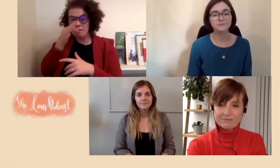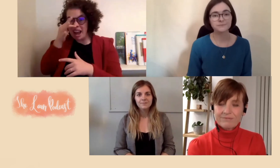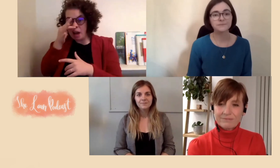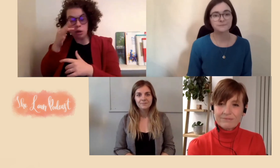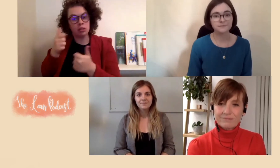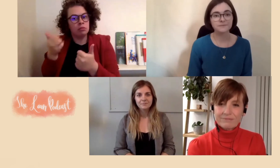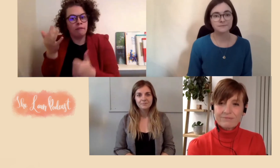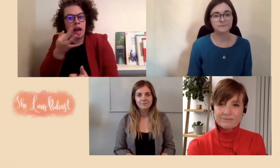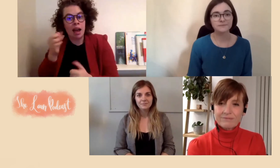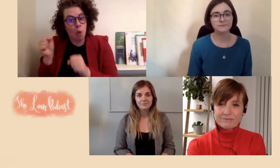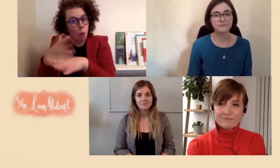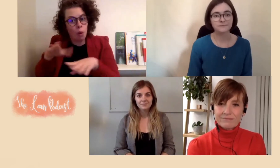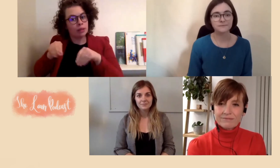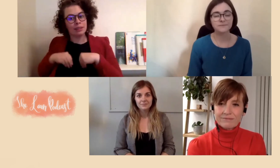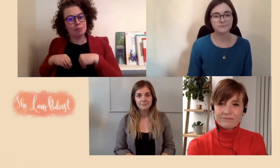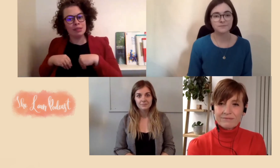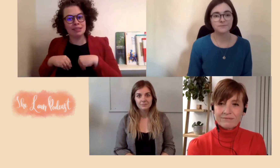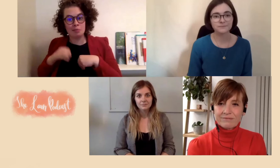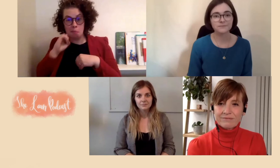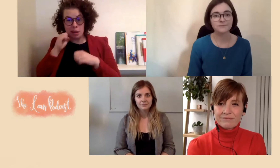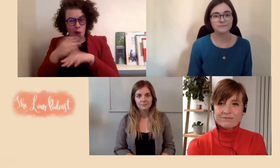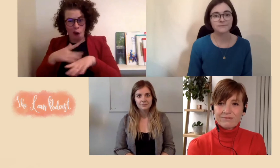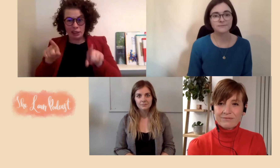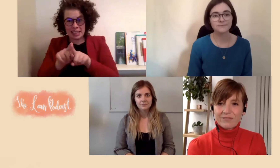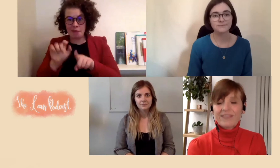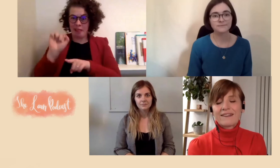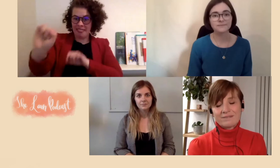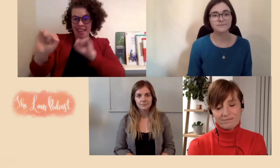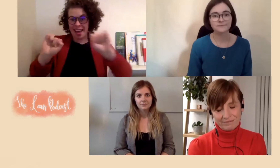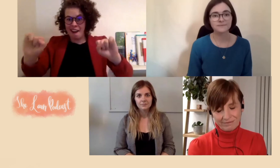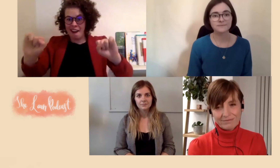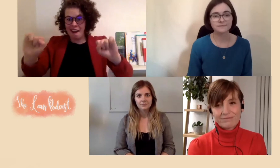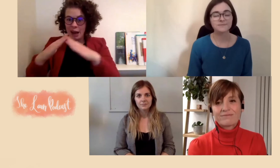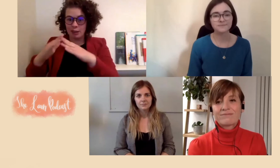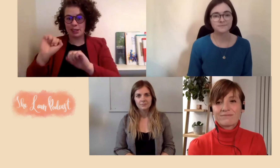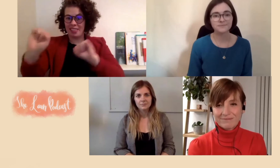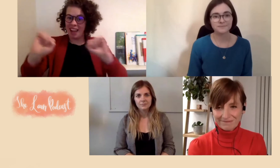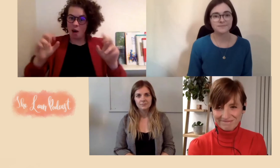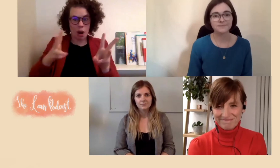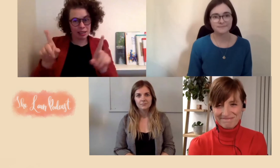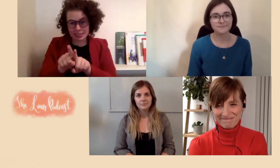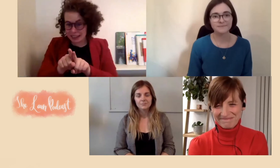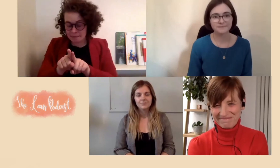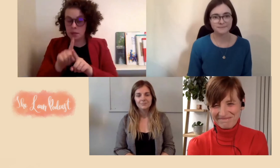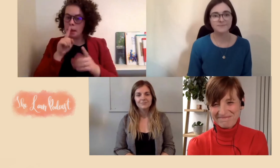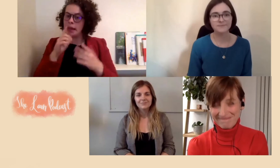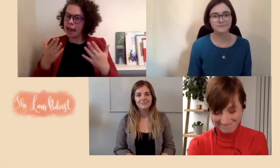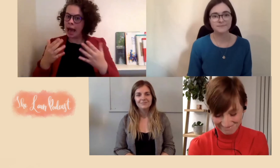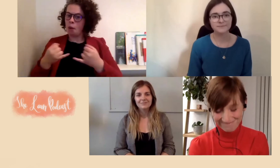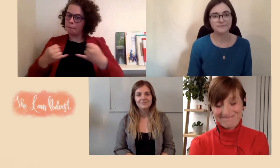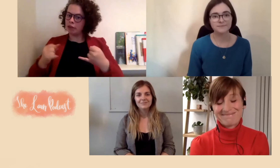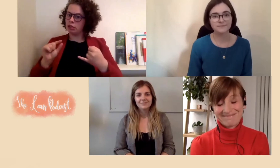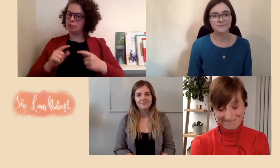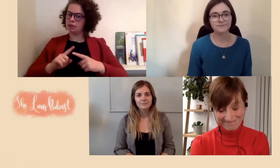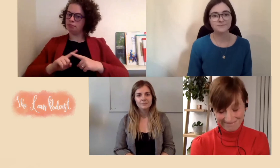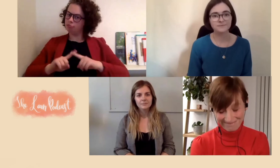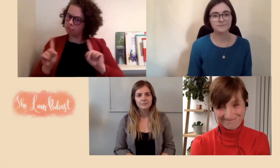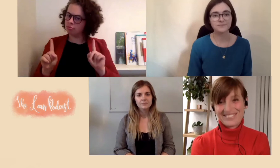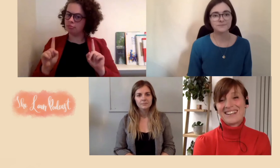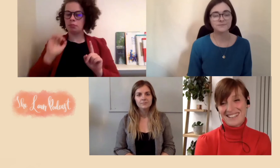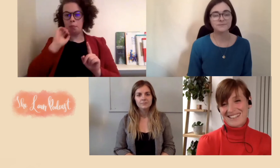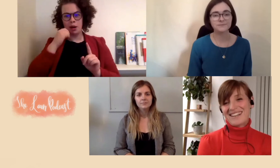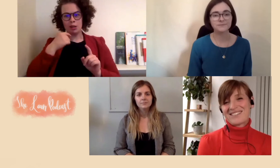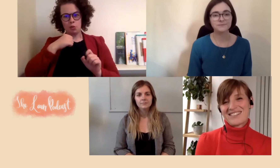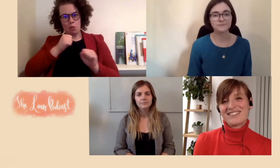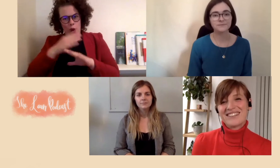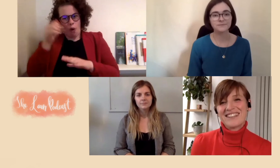same situation. But now the professional boundaries have definitely shifted more to this is becoming a bit more of a norm. So there's more expectation there. I